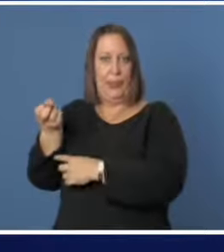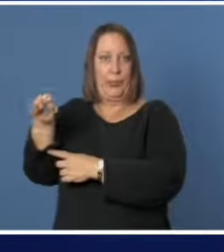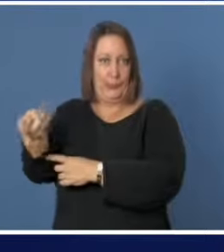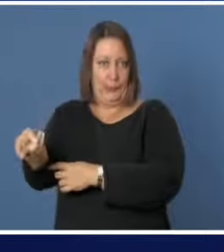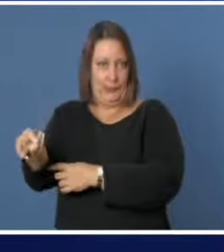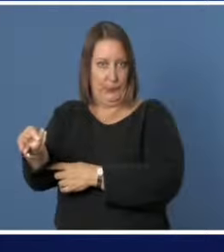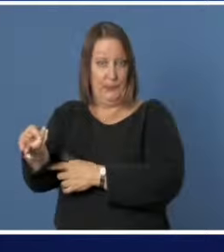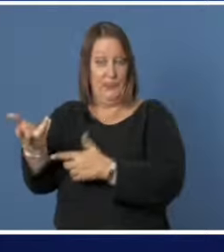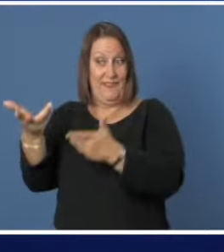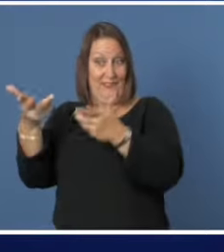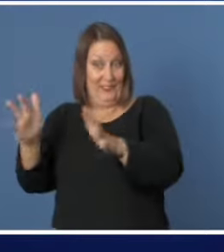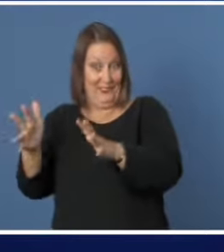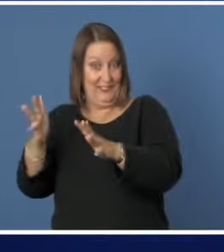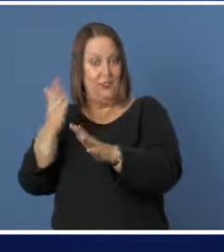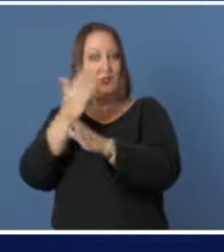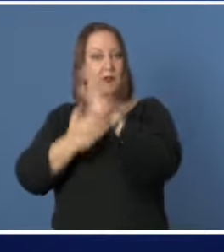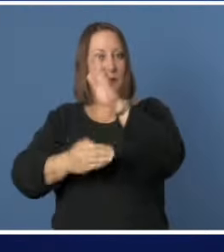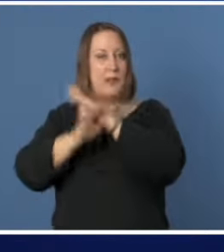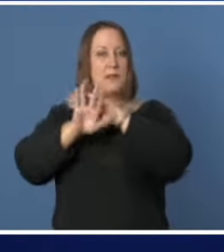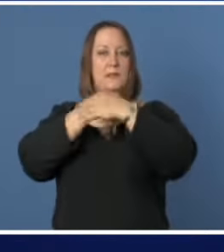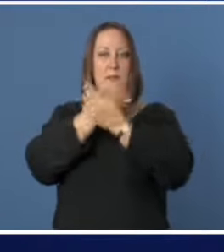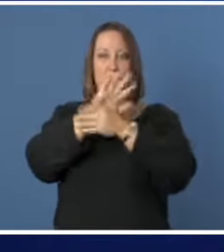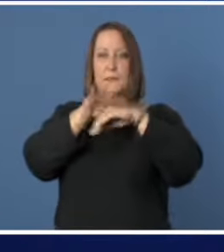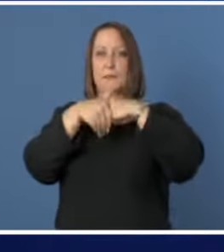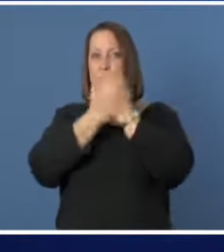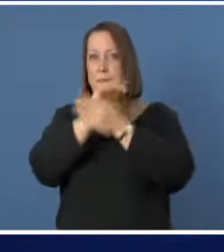wash hands after discarding.